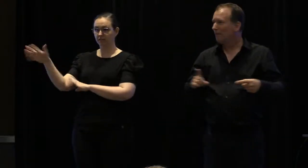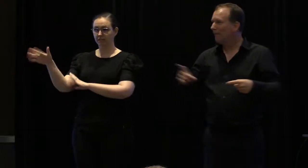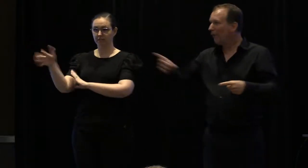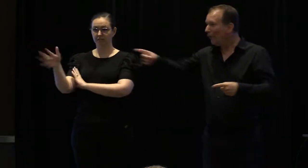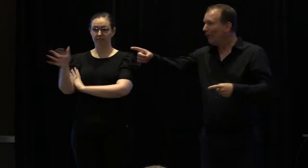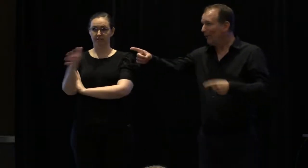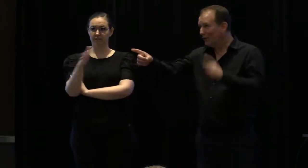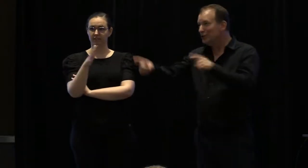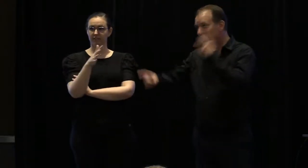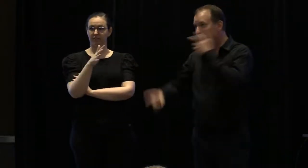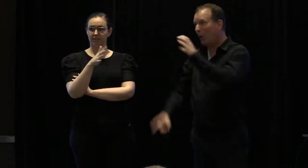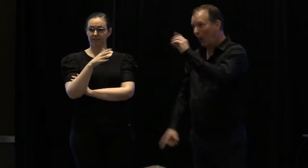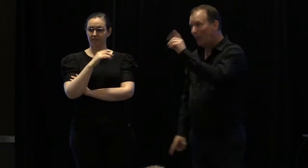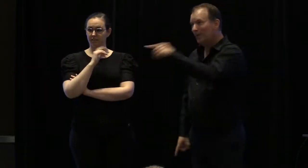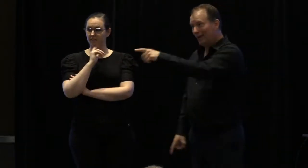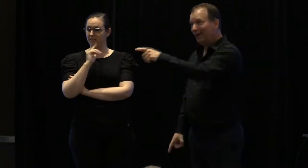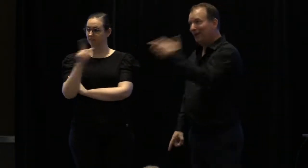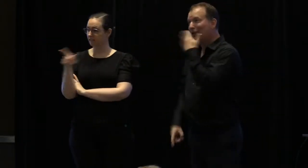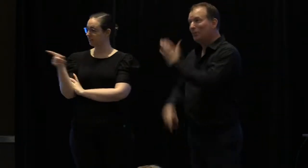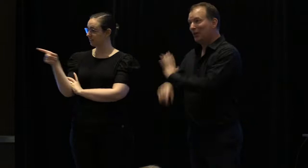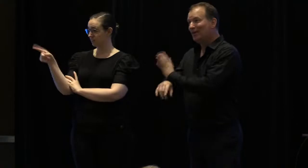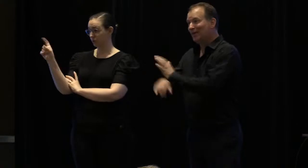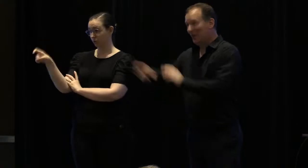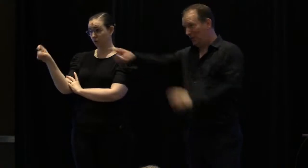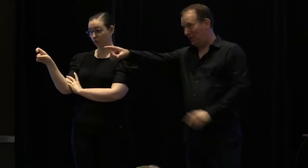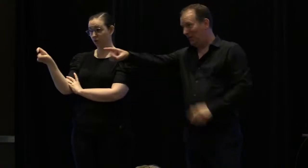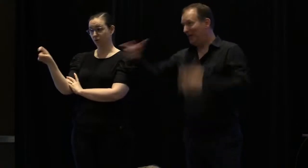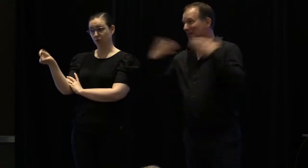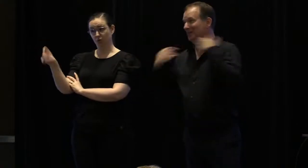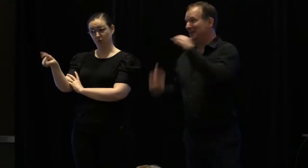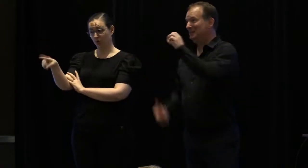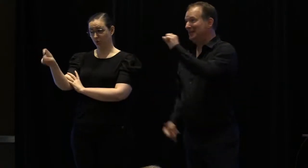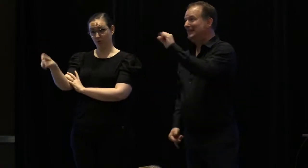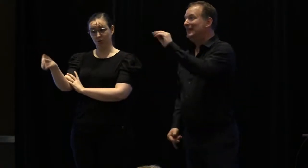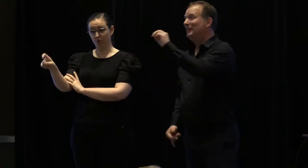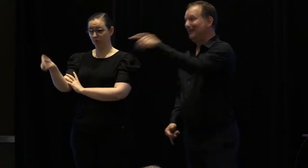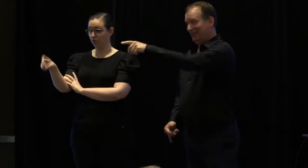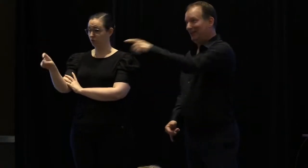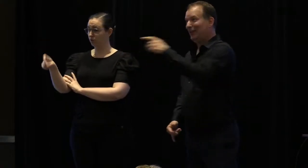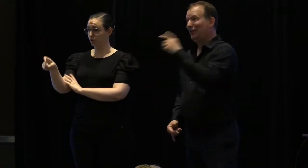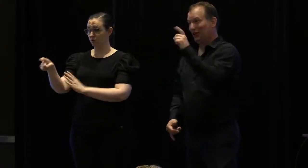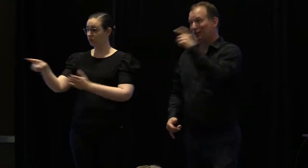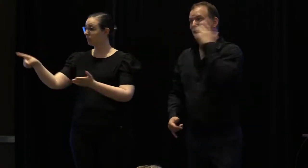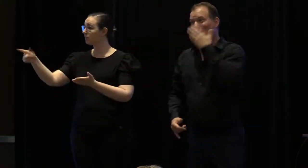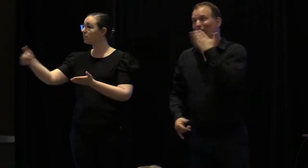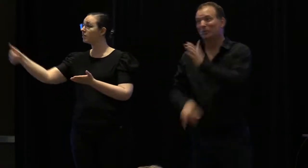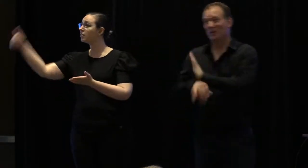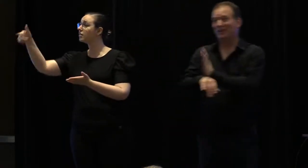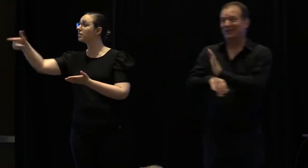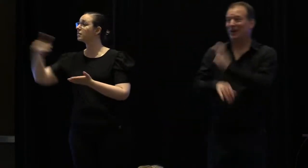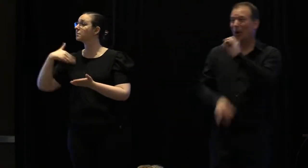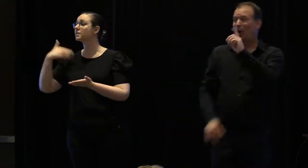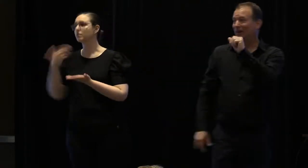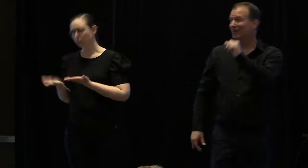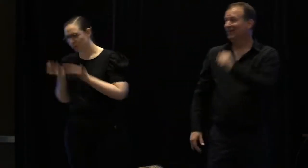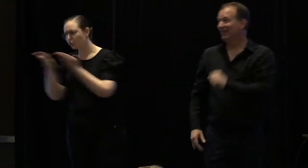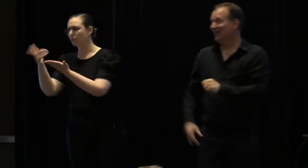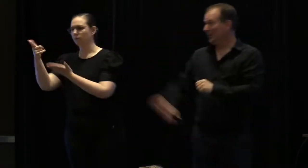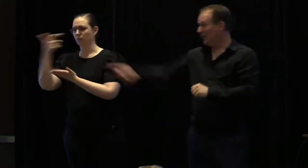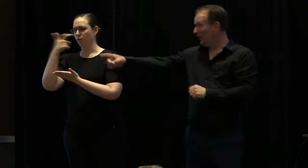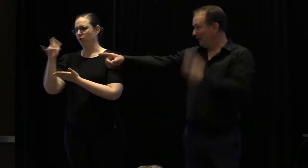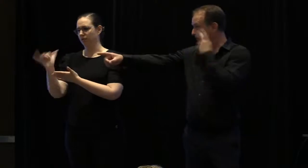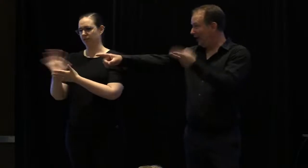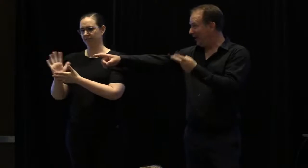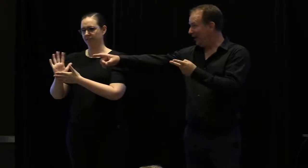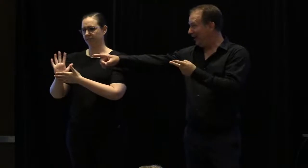Only half of you? If you haven't seen the movie, you should watch the movie Minister Simons. That should be your late